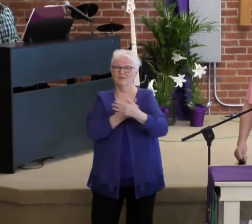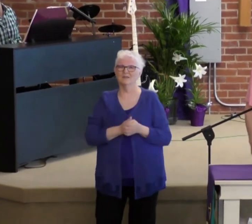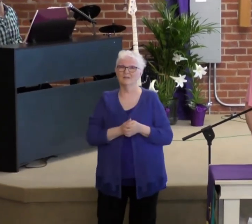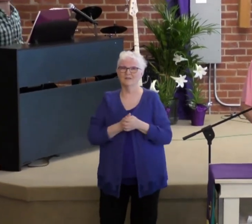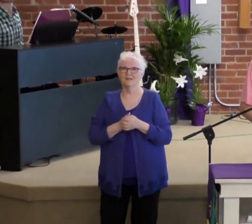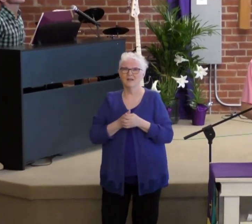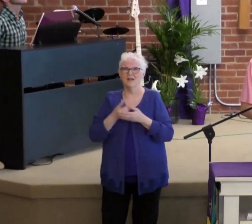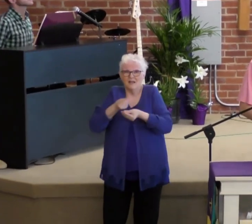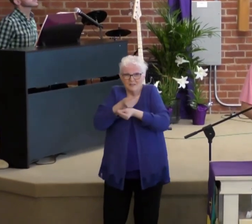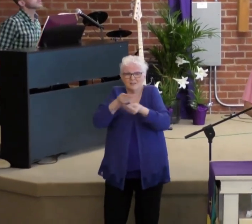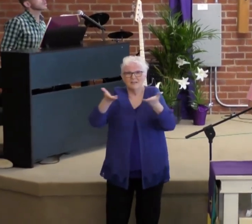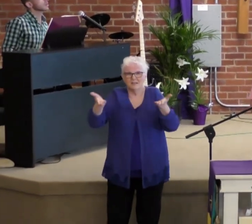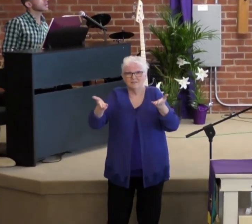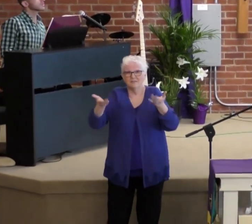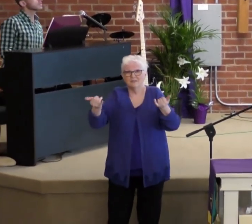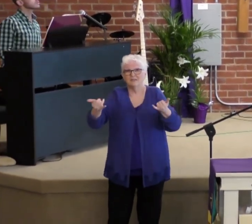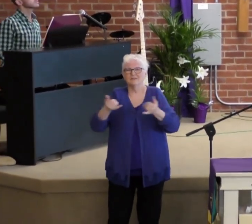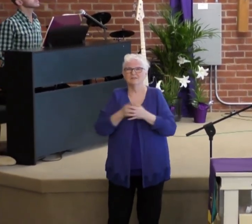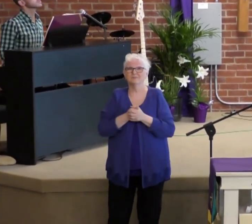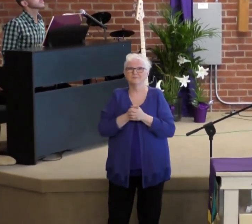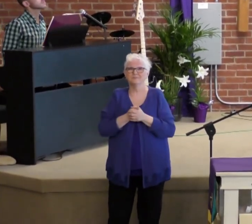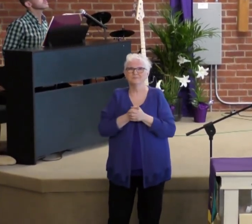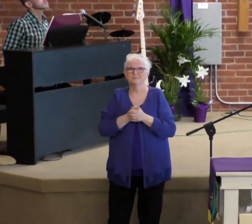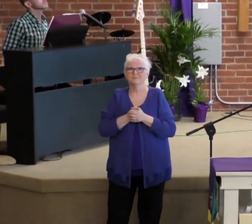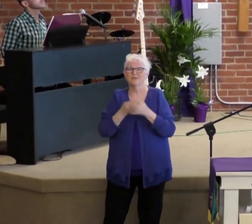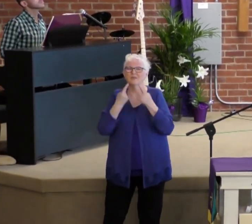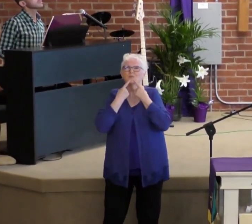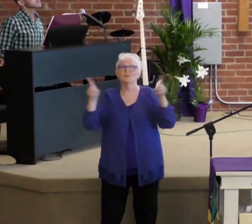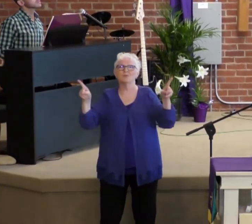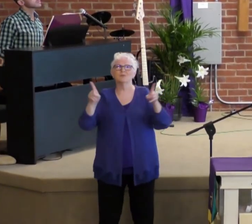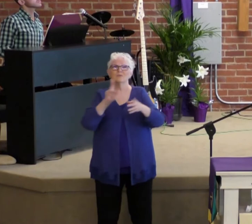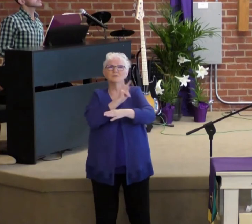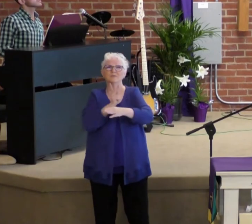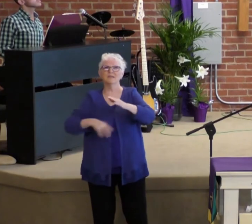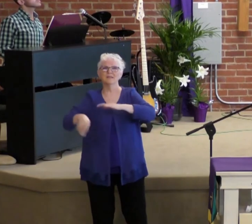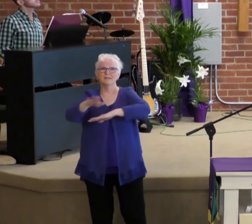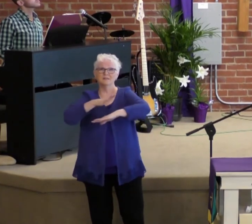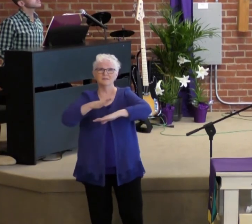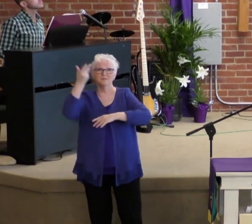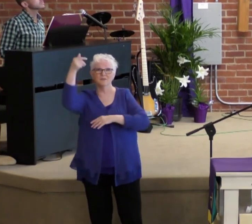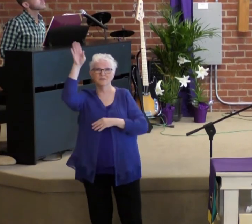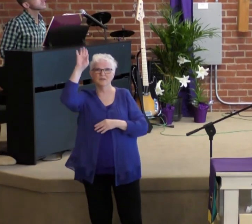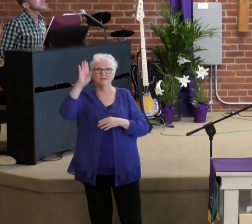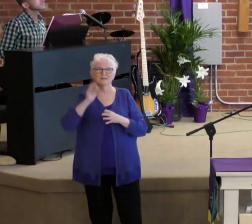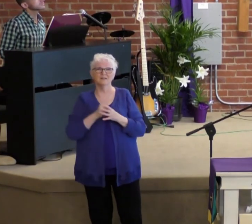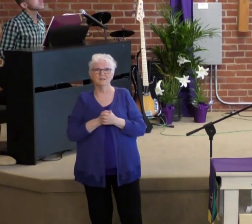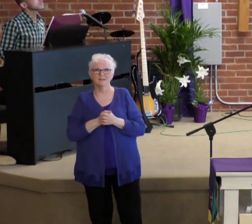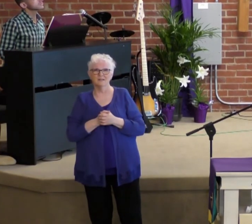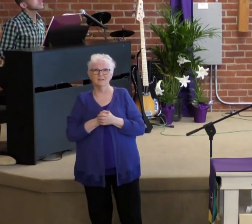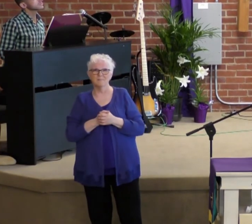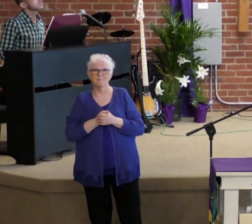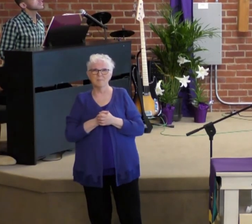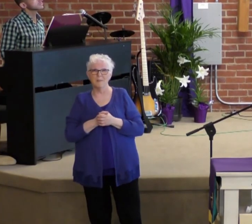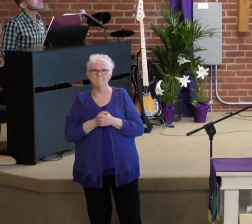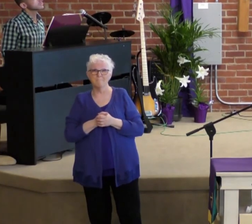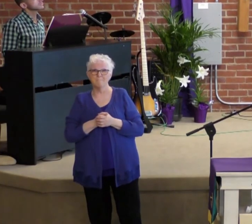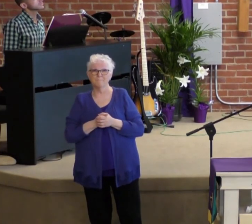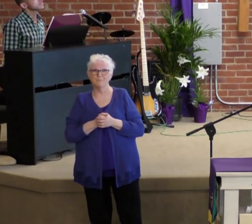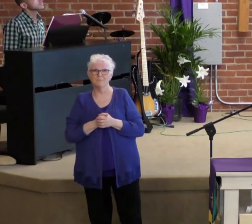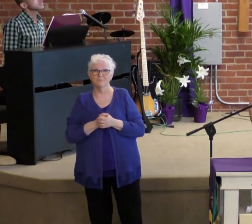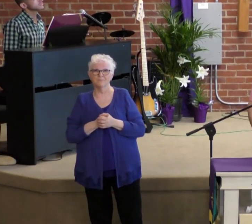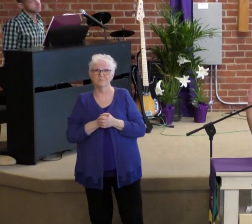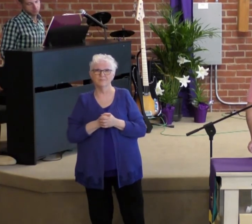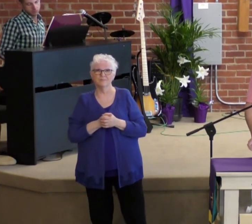been given to you now to proclaim the kingdom of God." And whenever